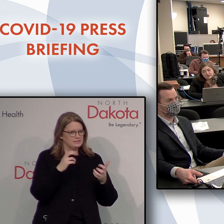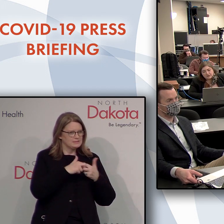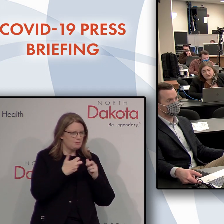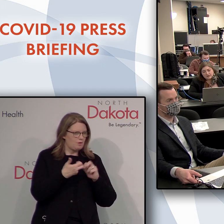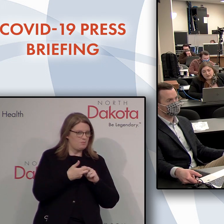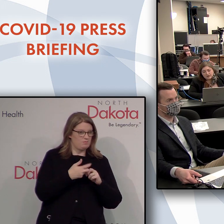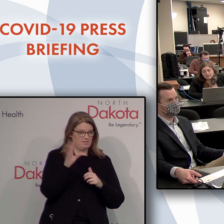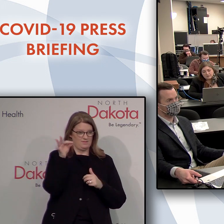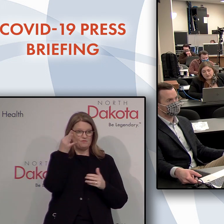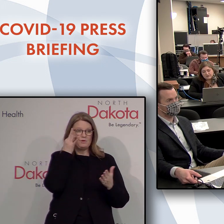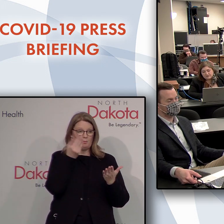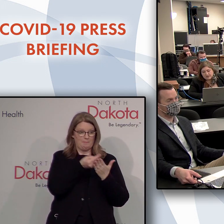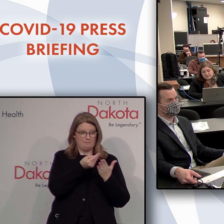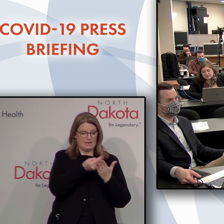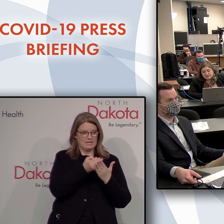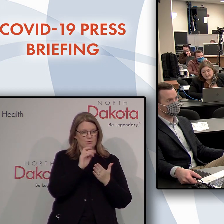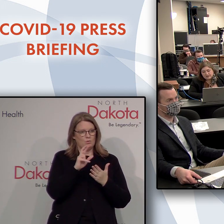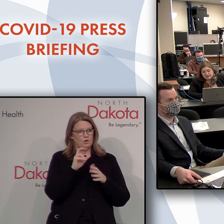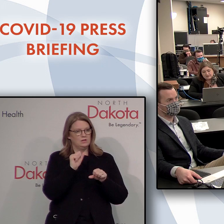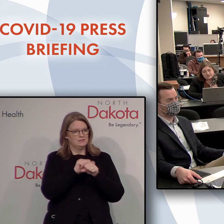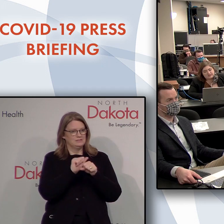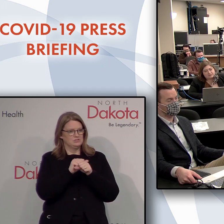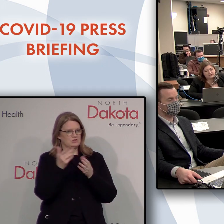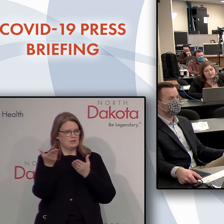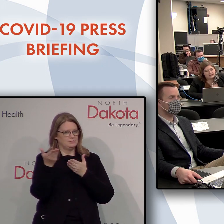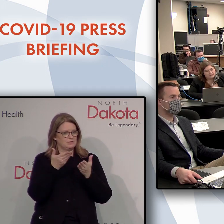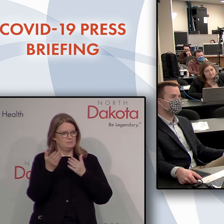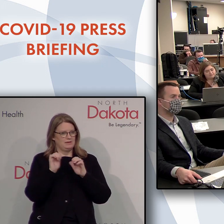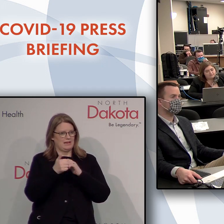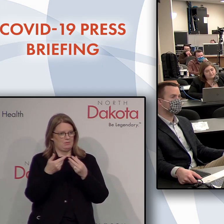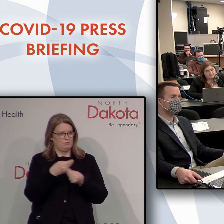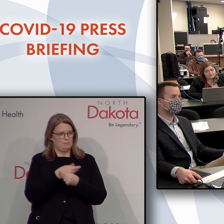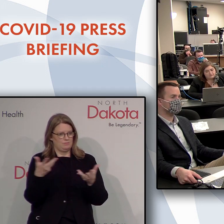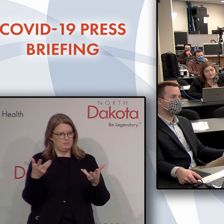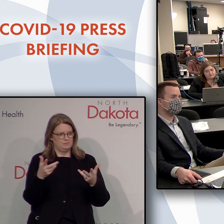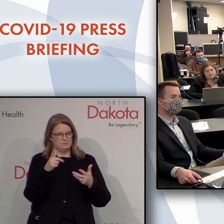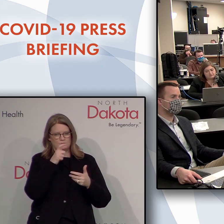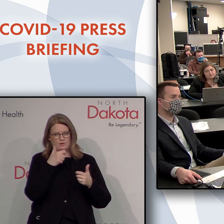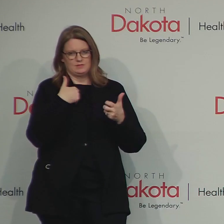problem with Job Service knowing how to disperse them?